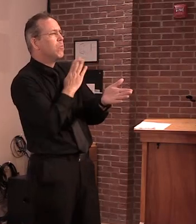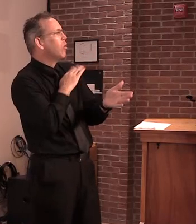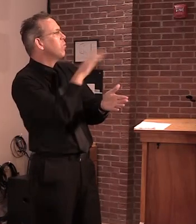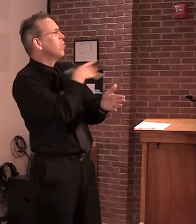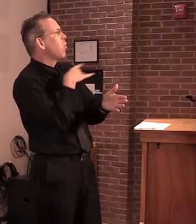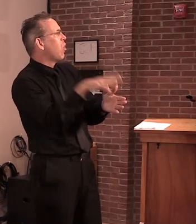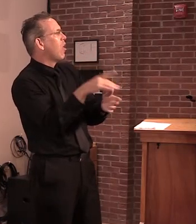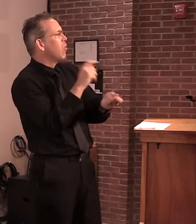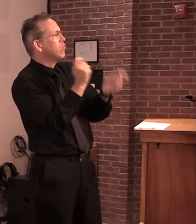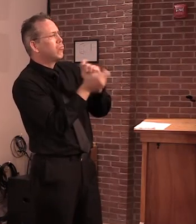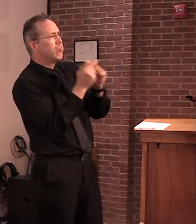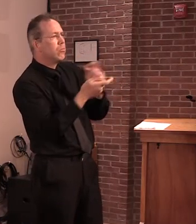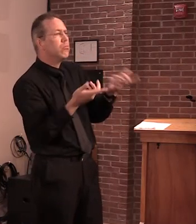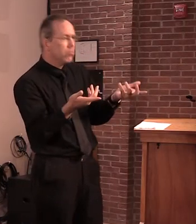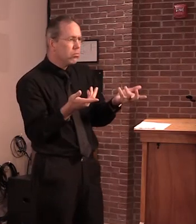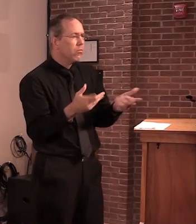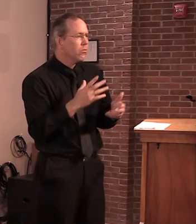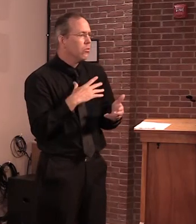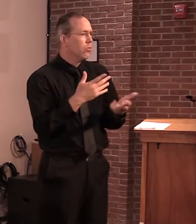homeschooling.